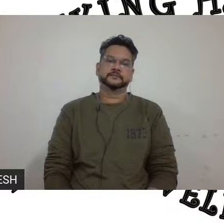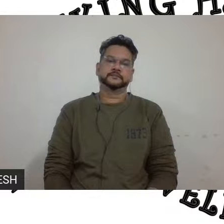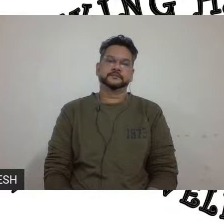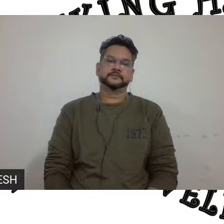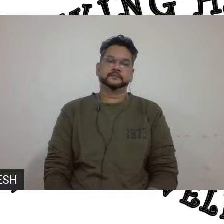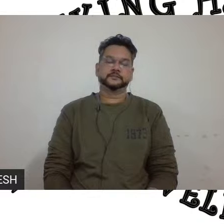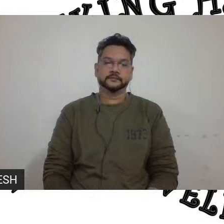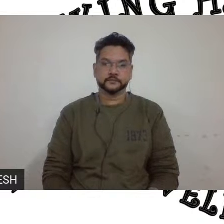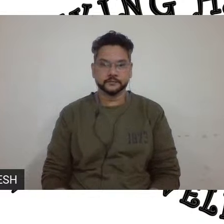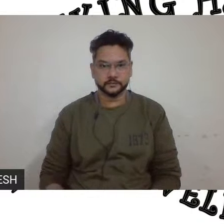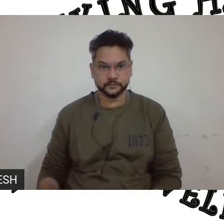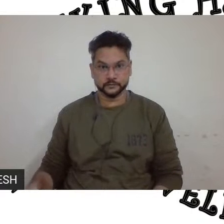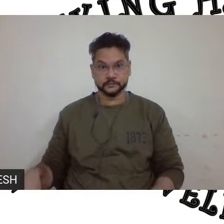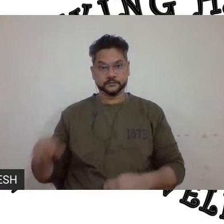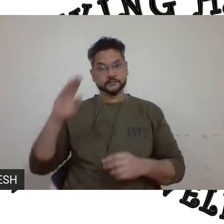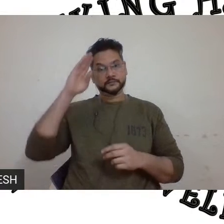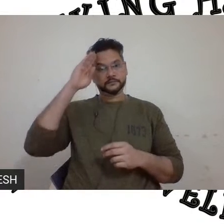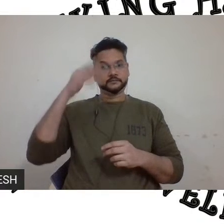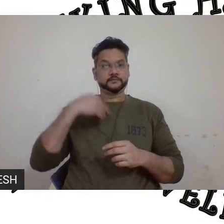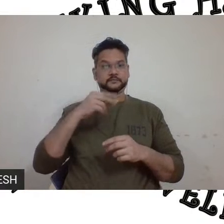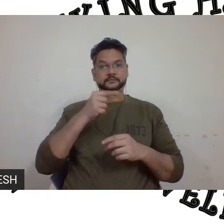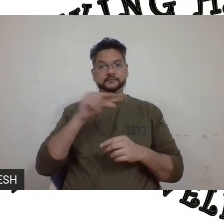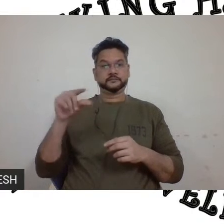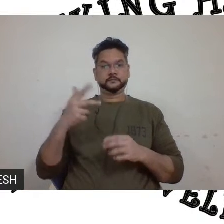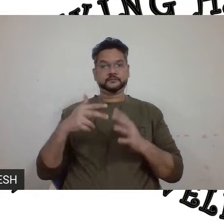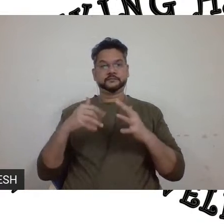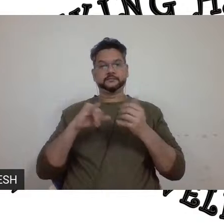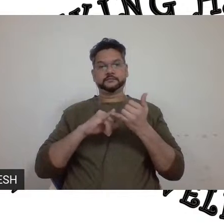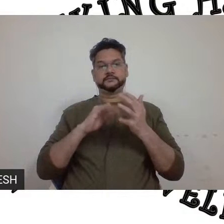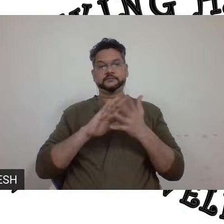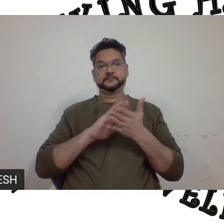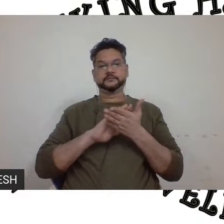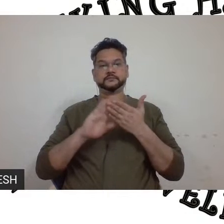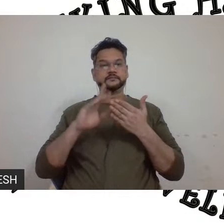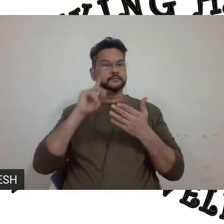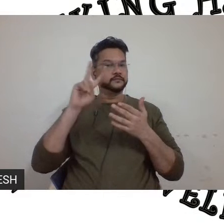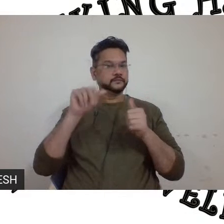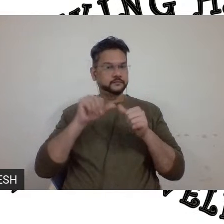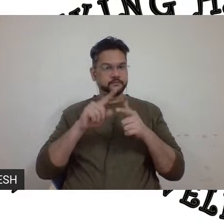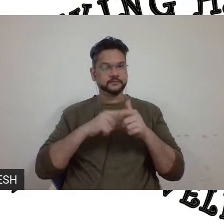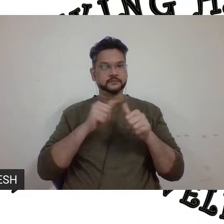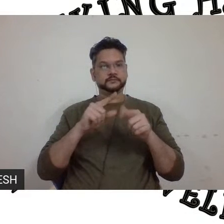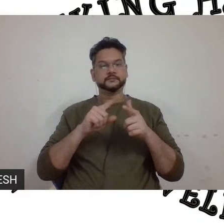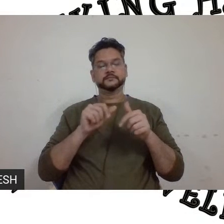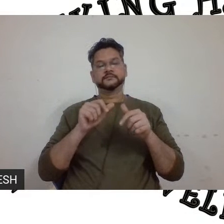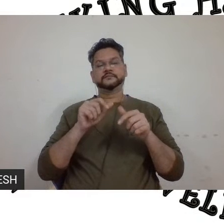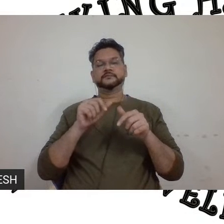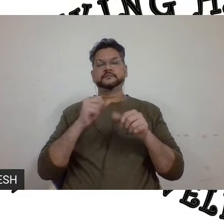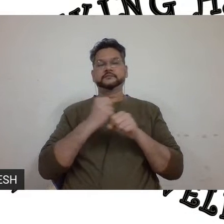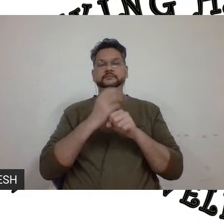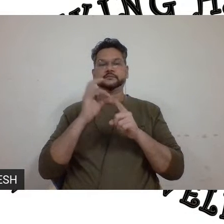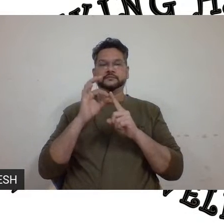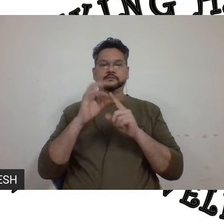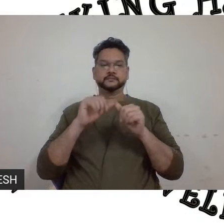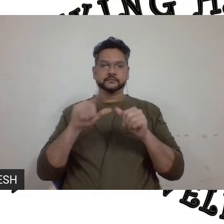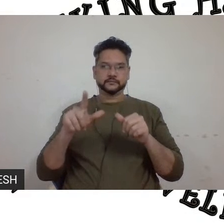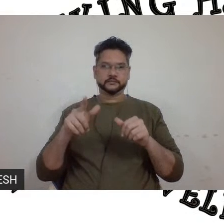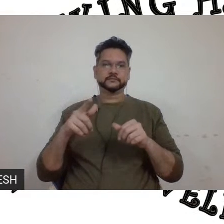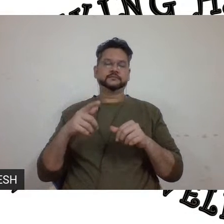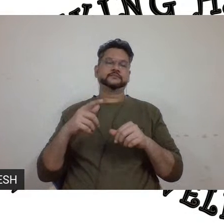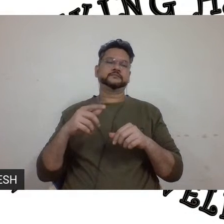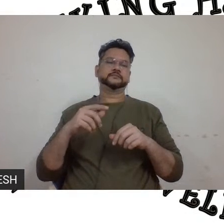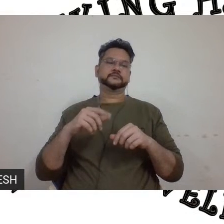Hi, my name is Shiva Jagapal, founder chairman of Winvinia Foundation. And in